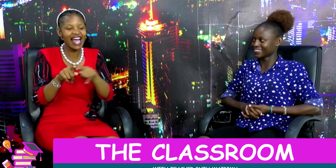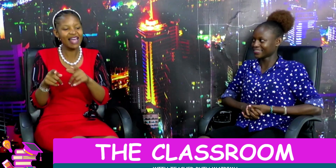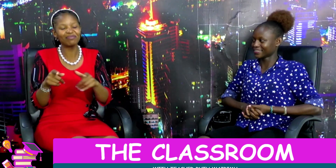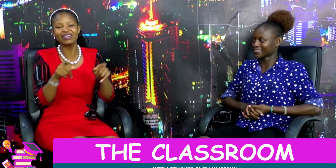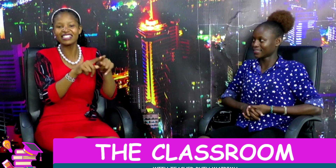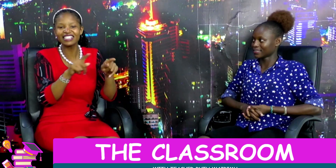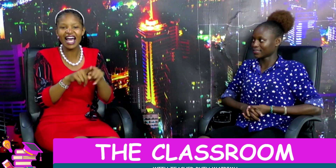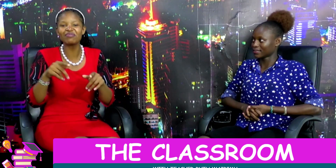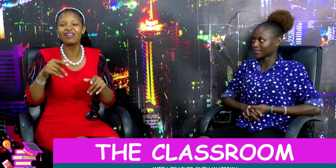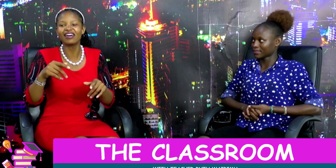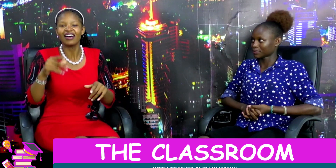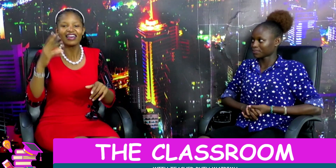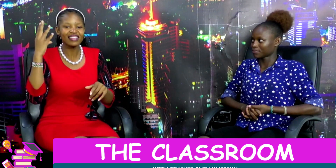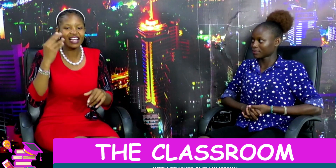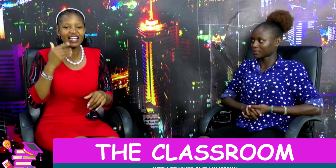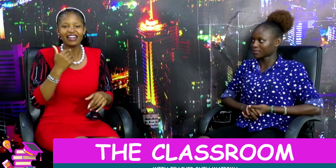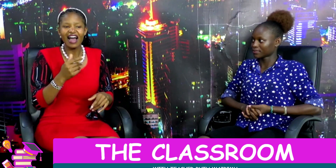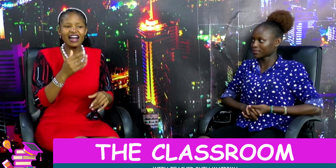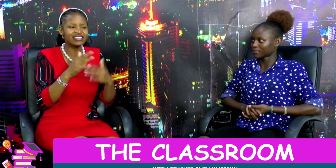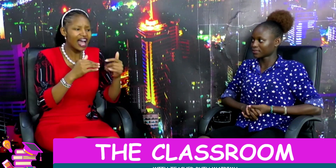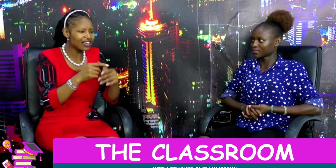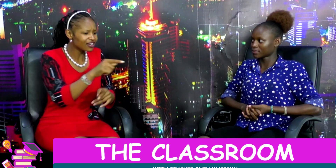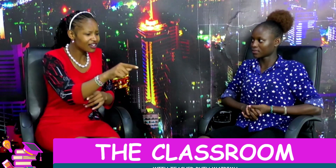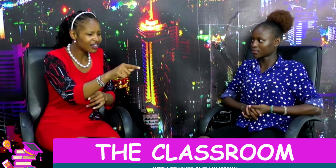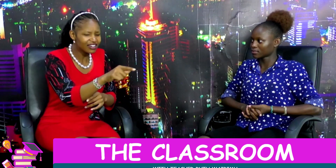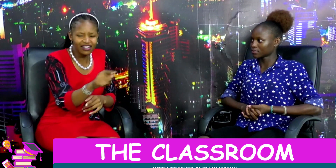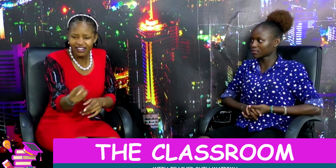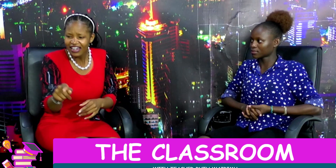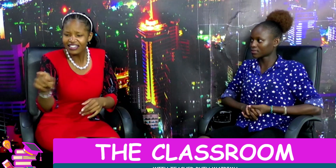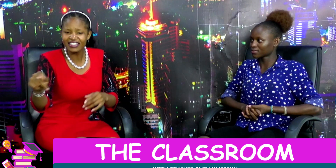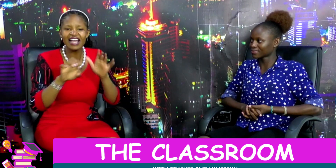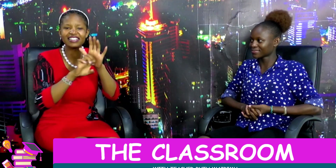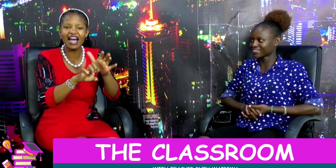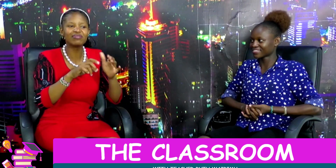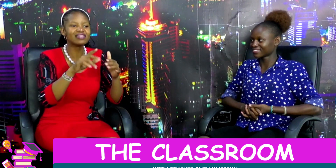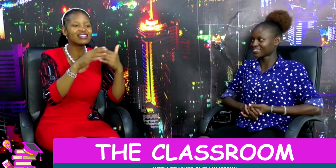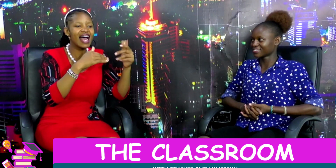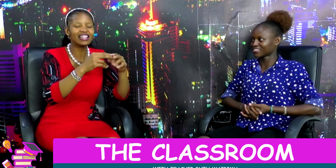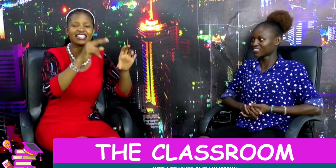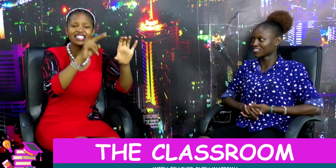to enjoy when they learn sign language. And if they get to ask